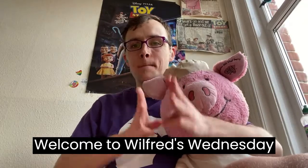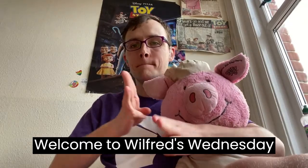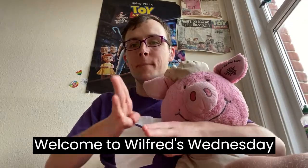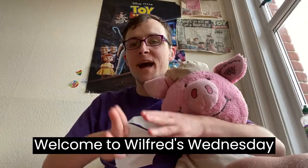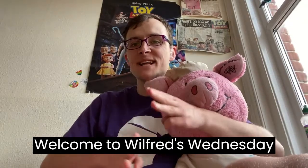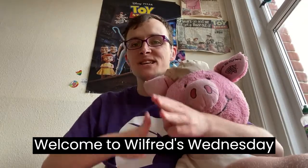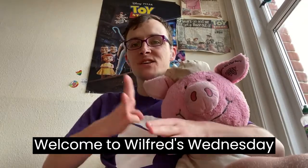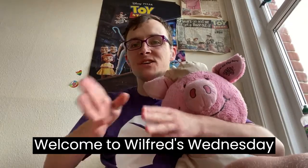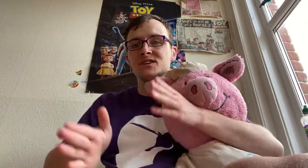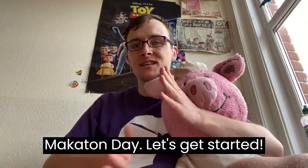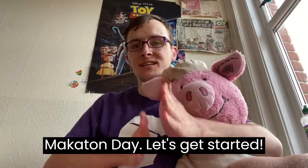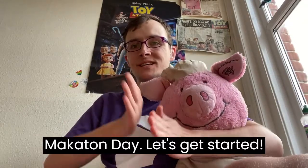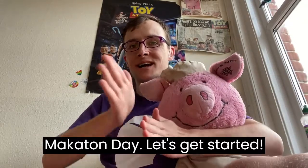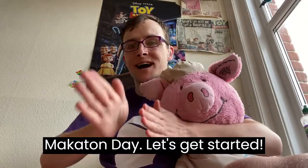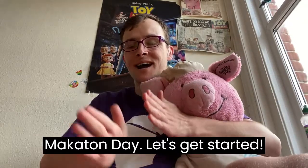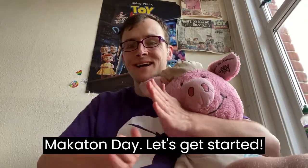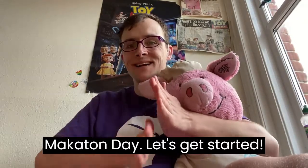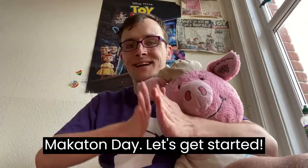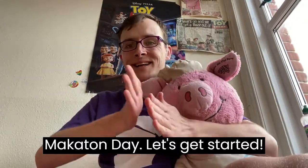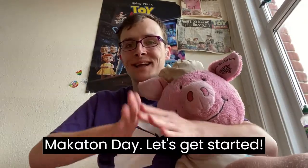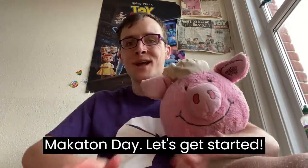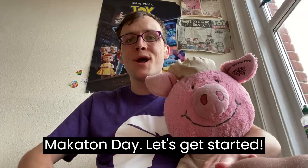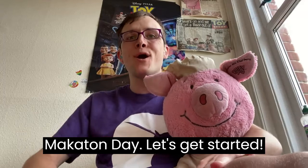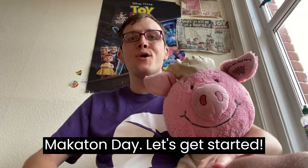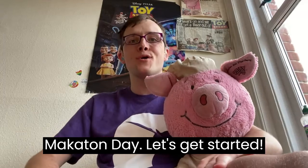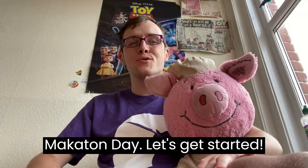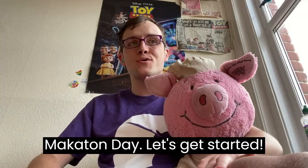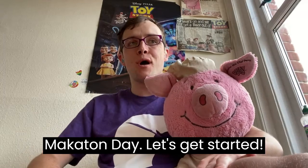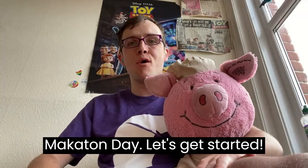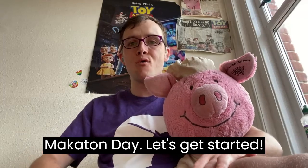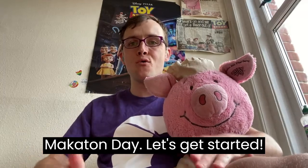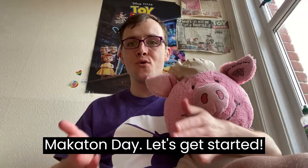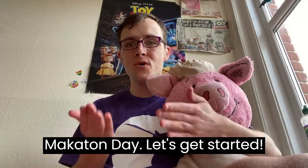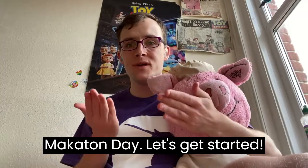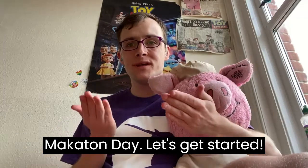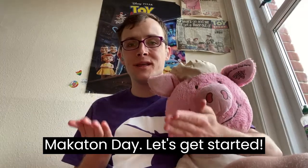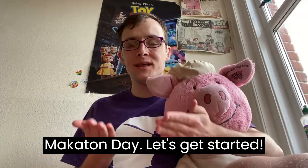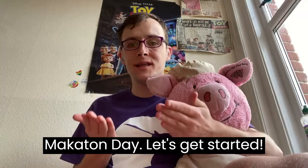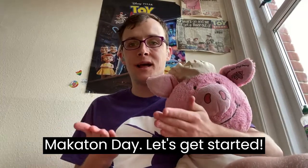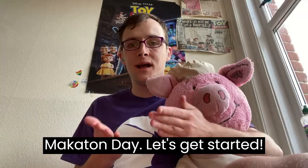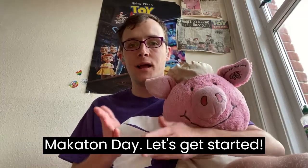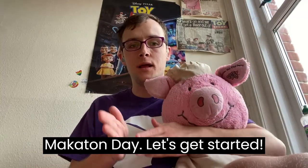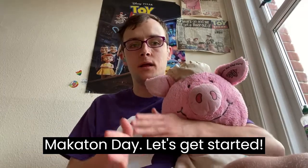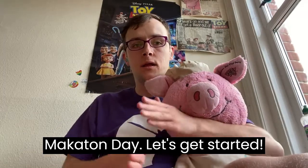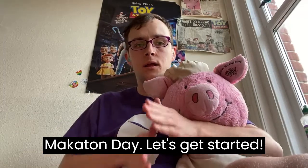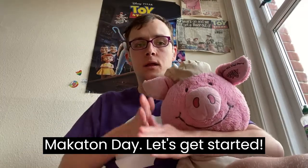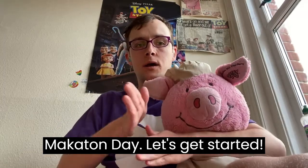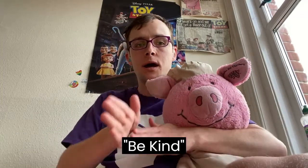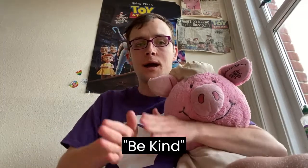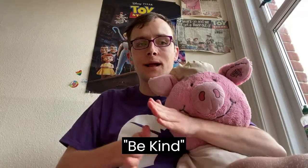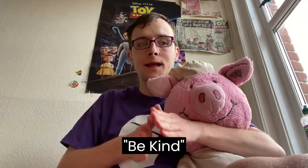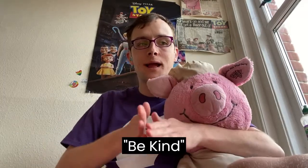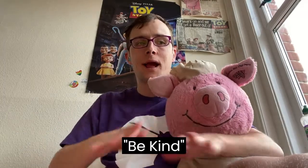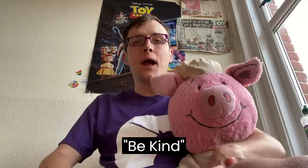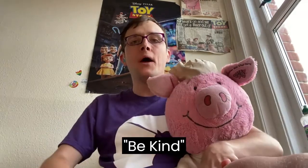Matthew's Garden. So, this is going to